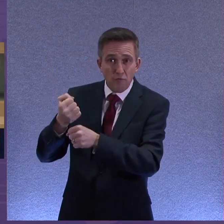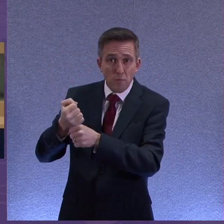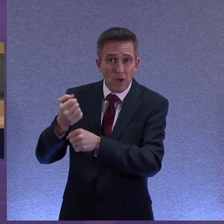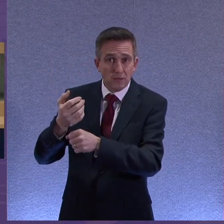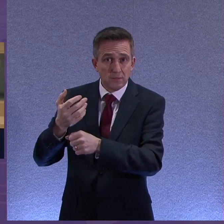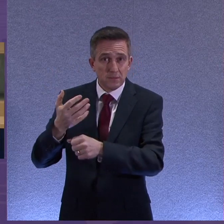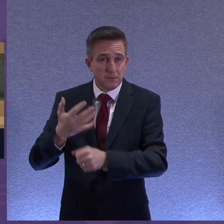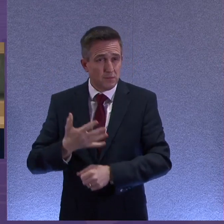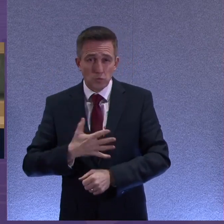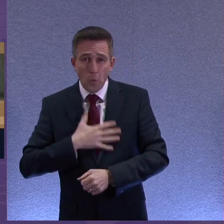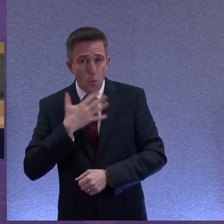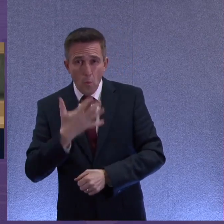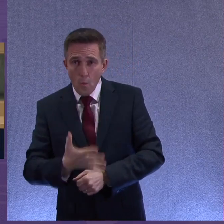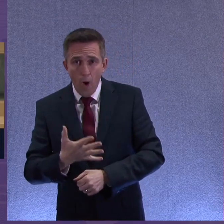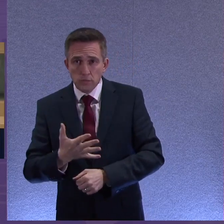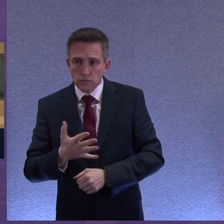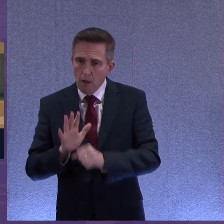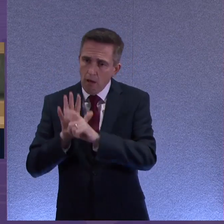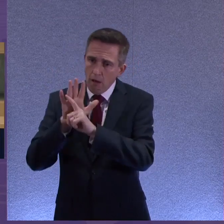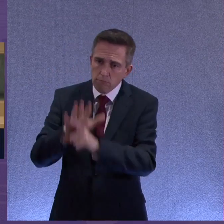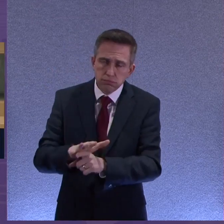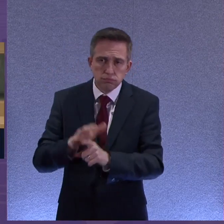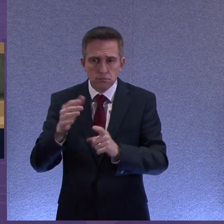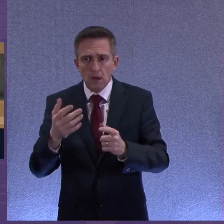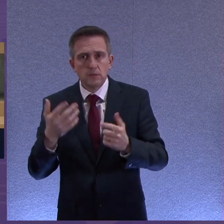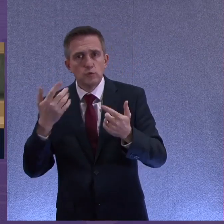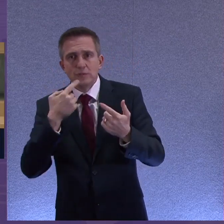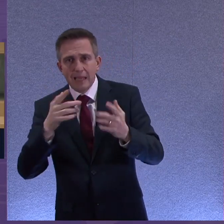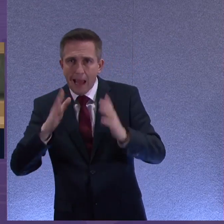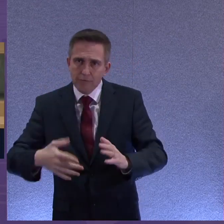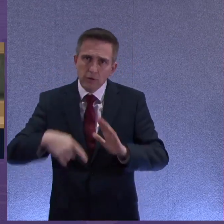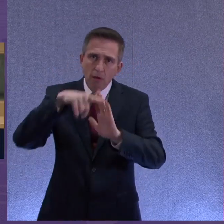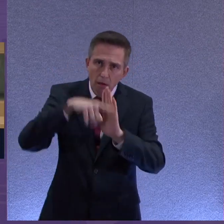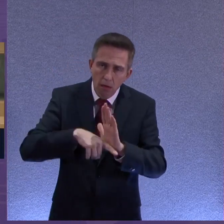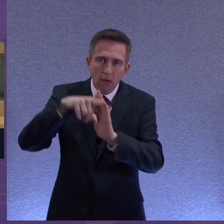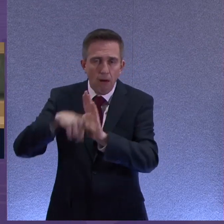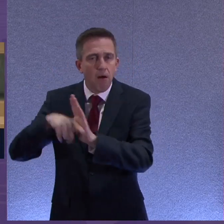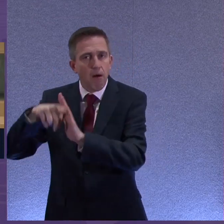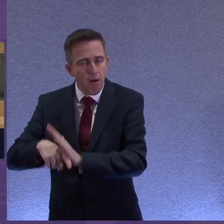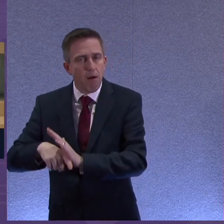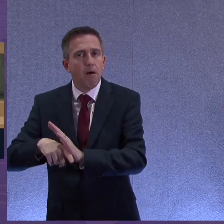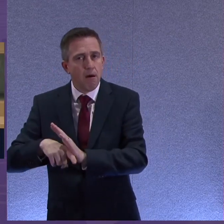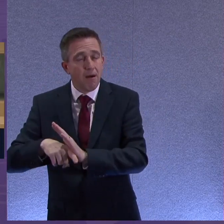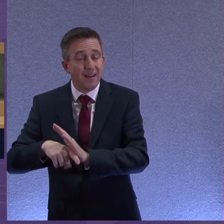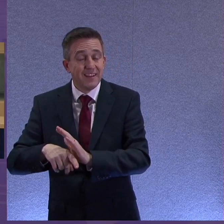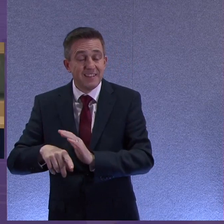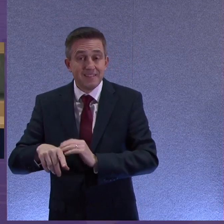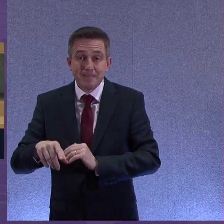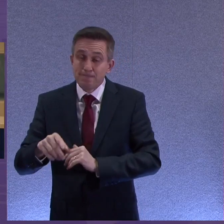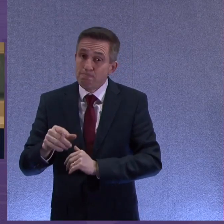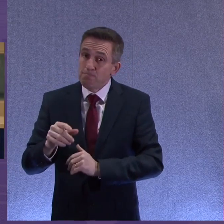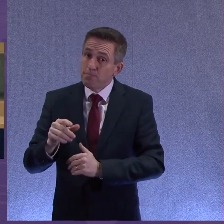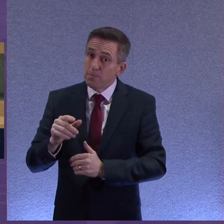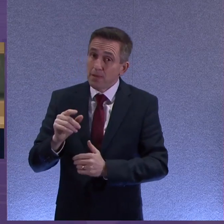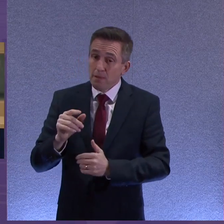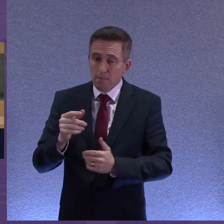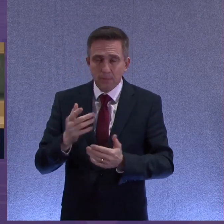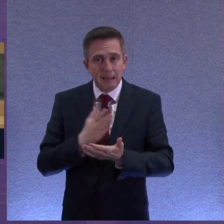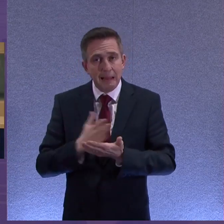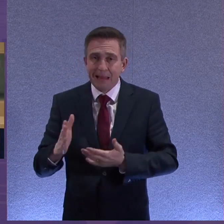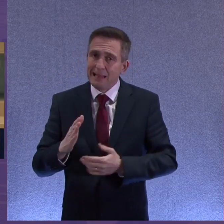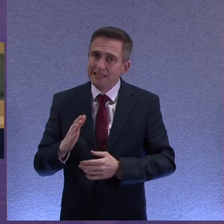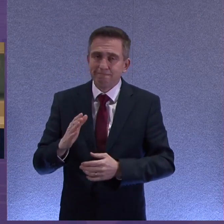of issuing the kind of instructions to the public that were made last night. But this response is very